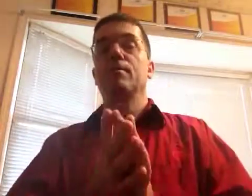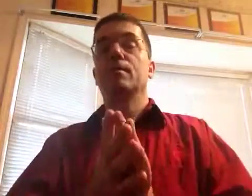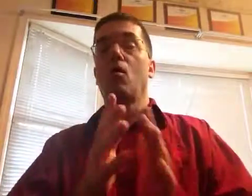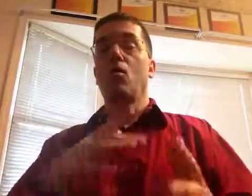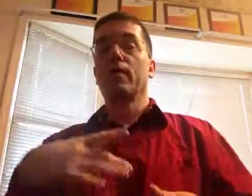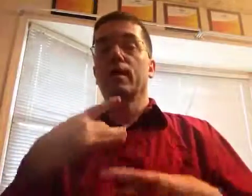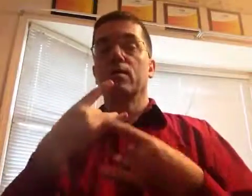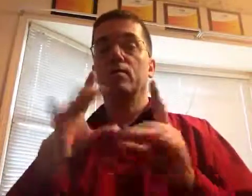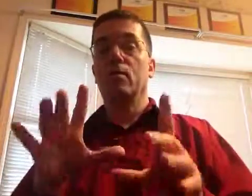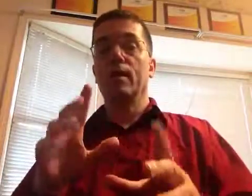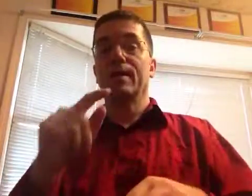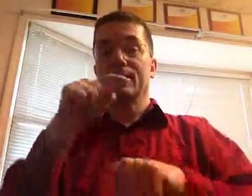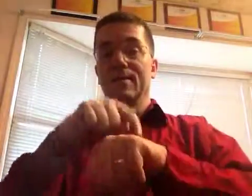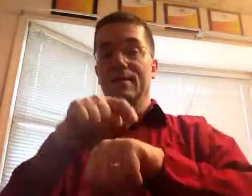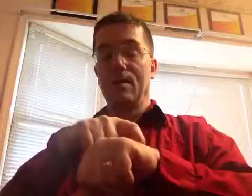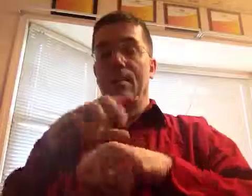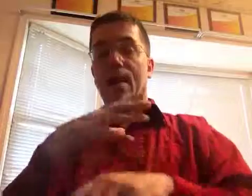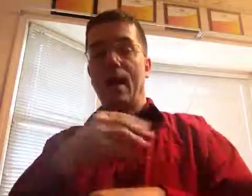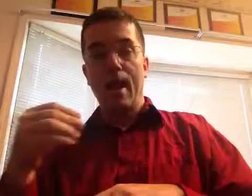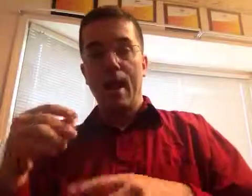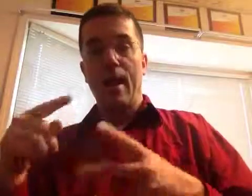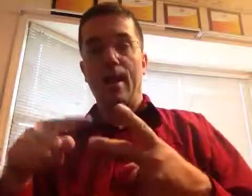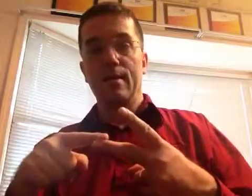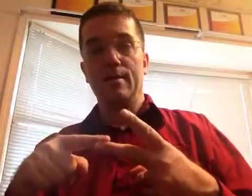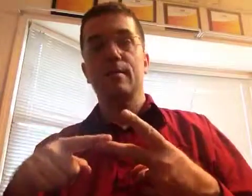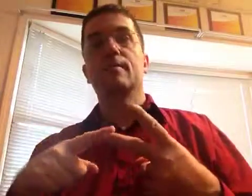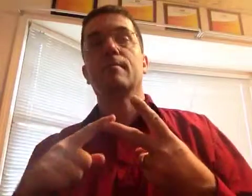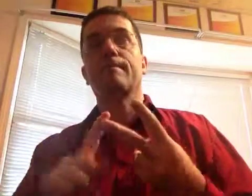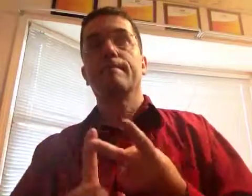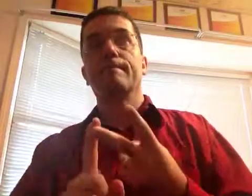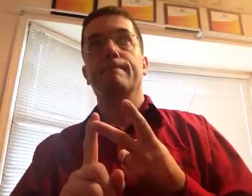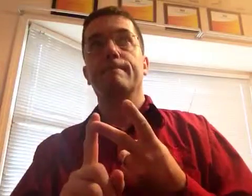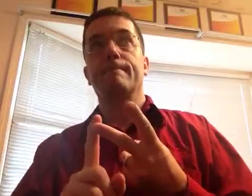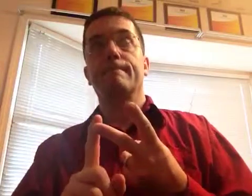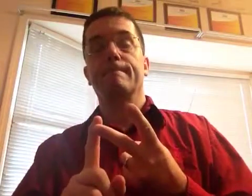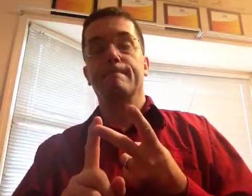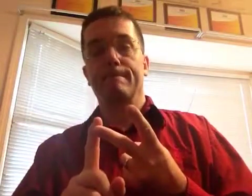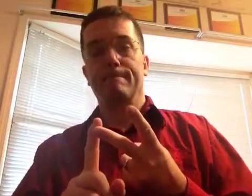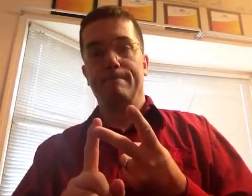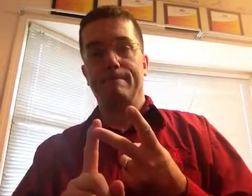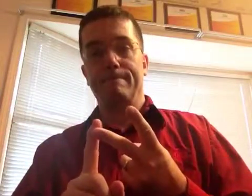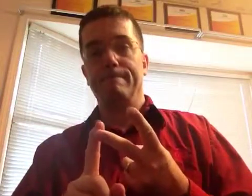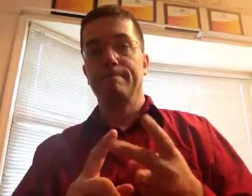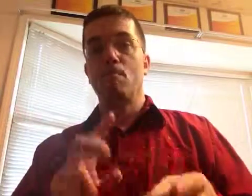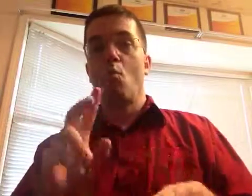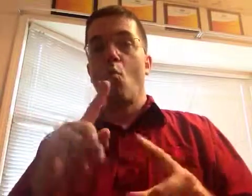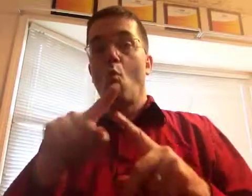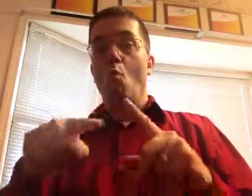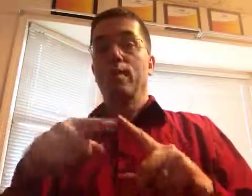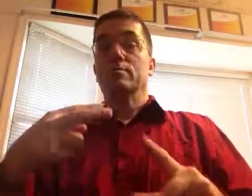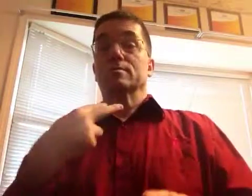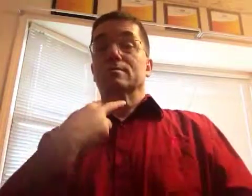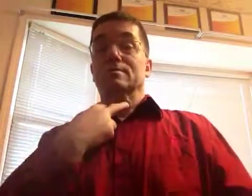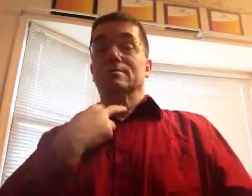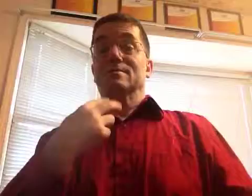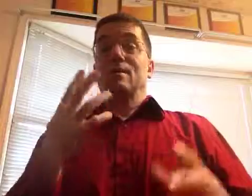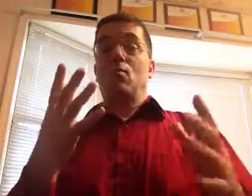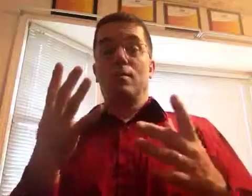is the timing, and the other thing you've just got this thing you're stuck on of when you're married you ought to be on your own. Yeah, and you